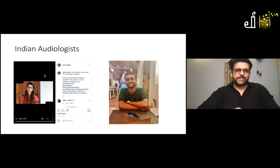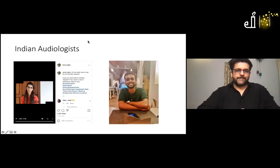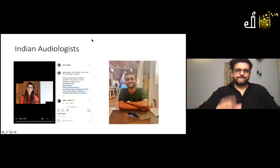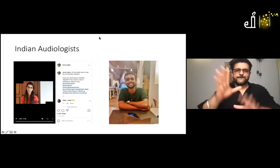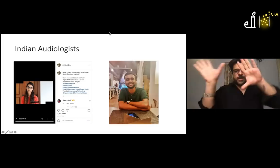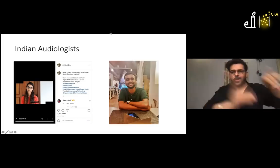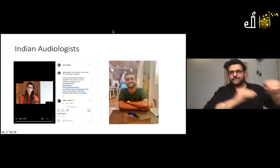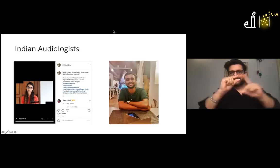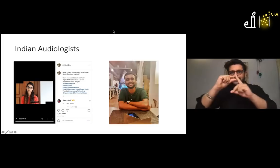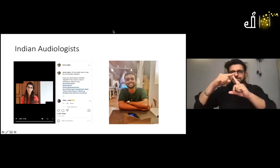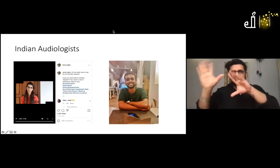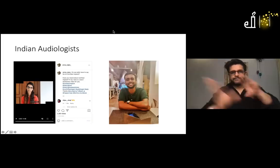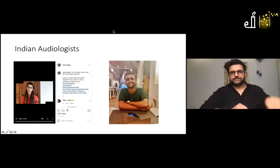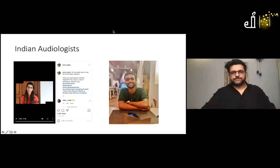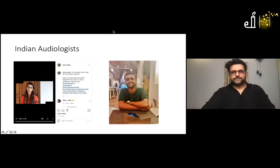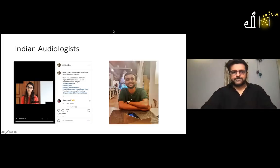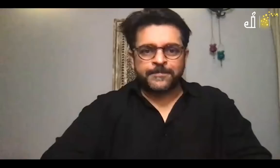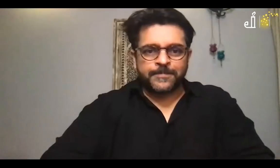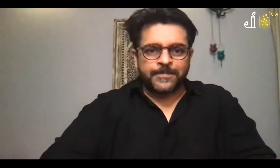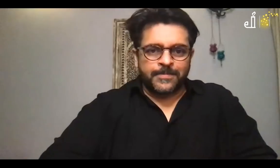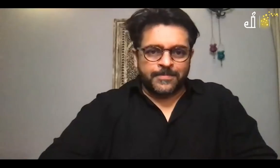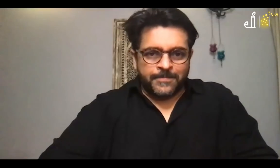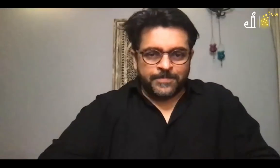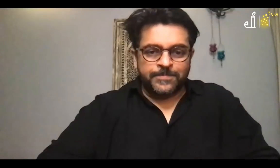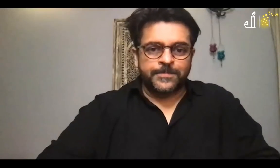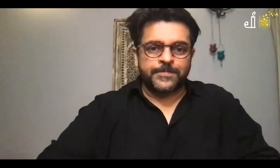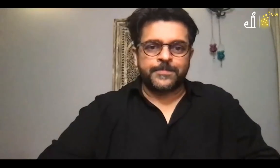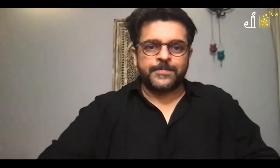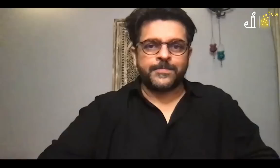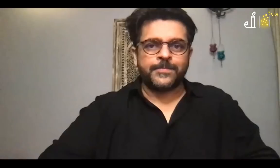now. We can turn off the PPT.